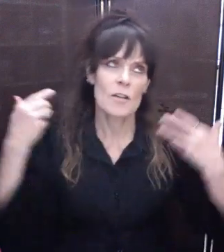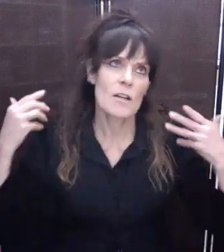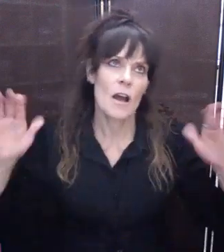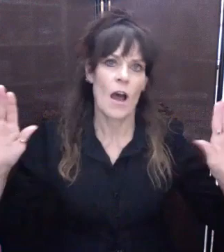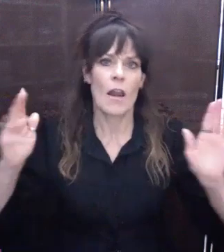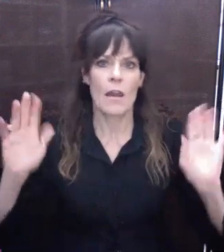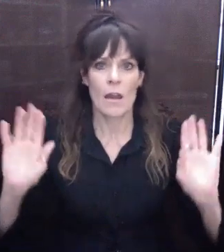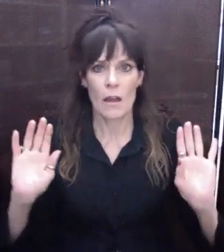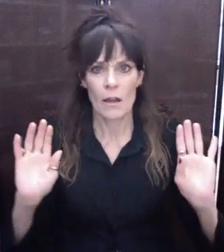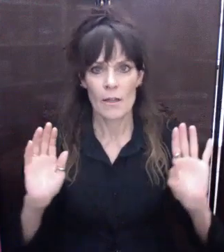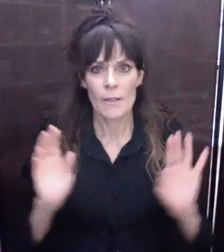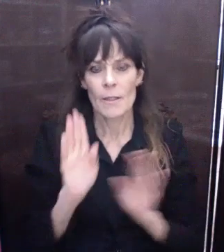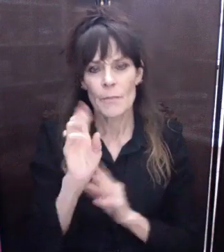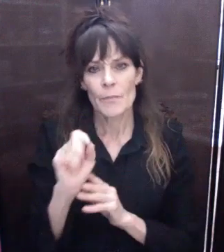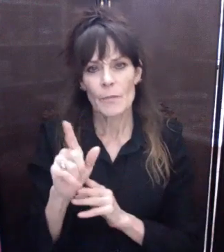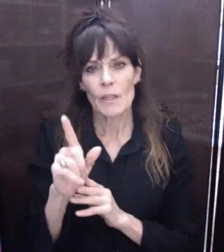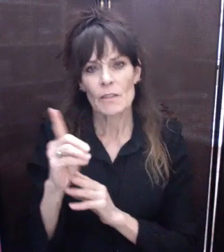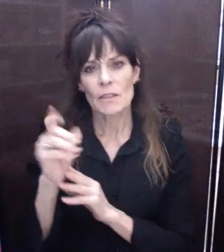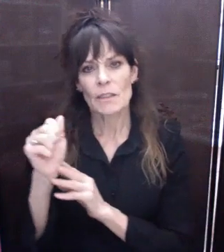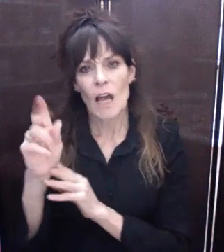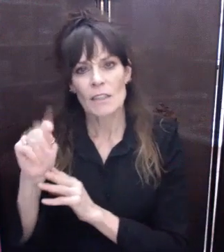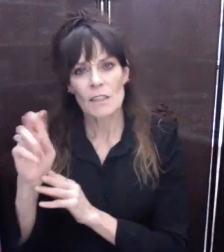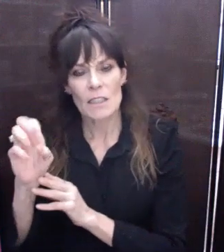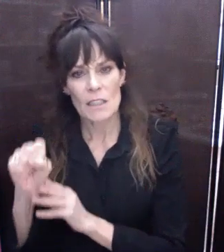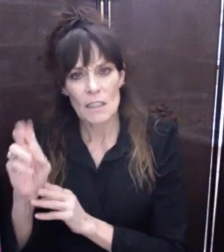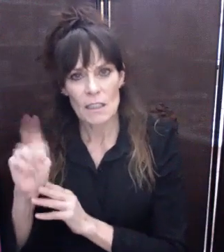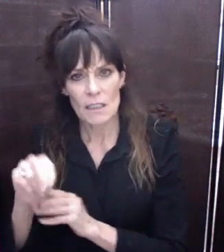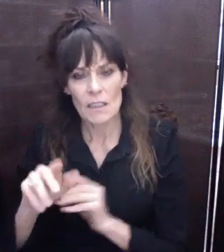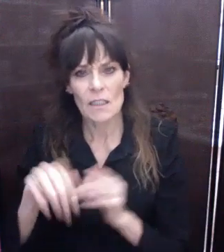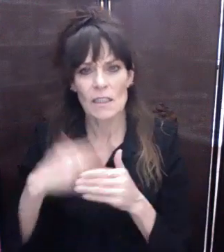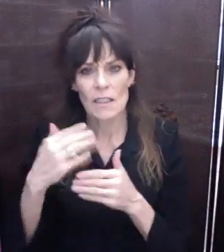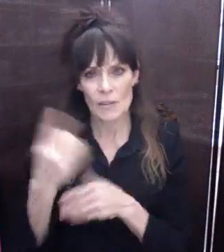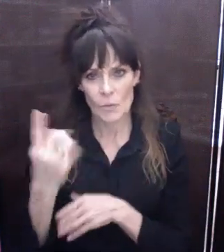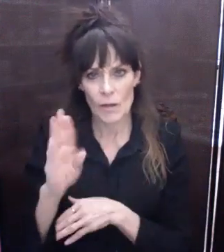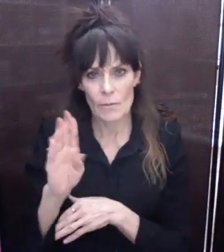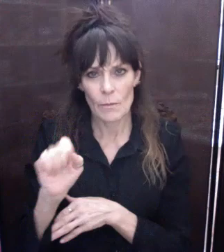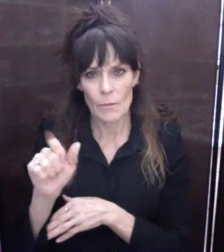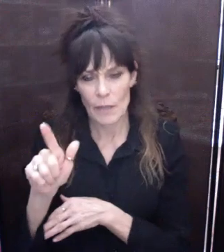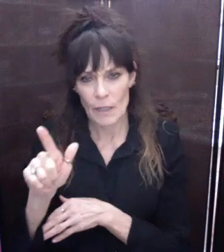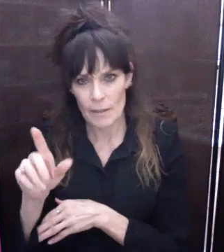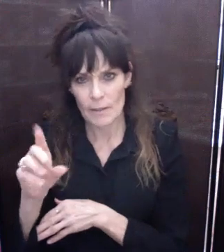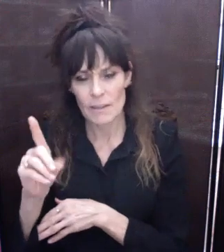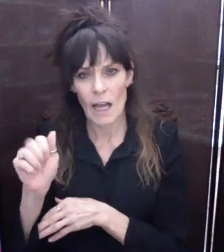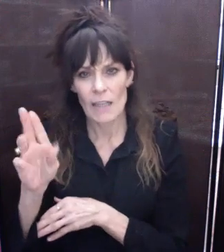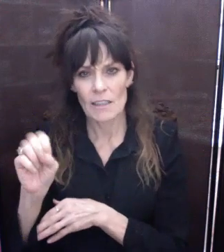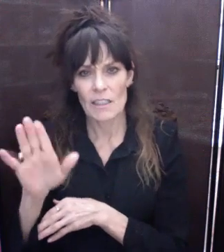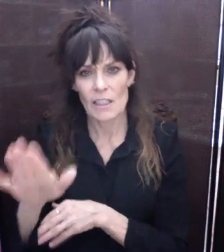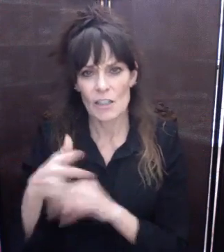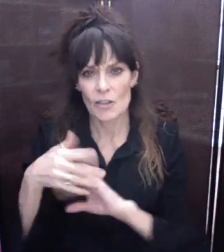You know, Bill Dotson, the next alcoholic they turn to is Bill Dotson. Bill's story is AA number 3. And